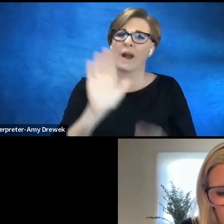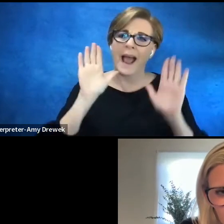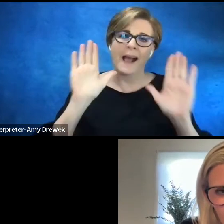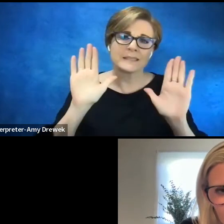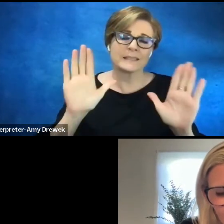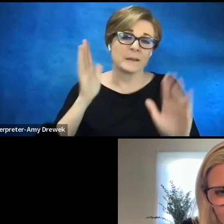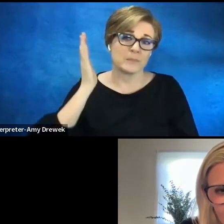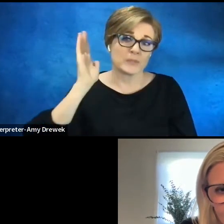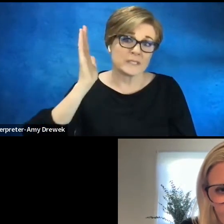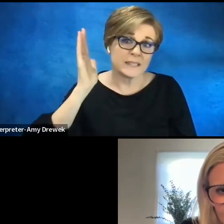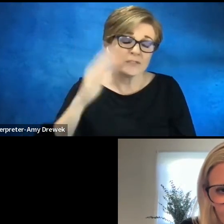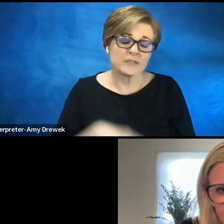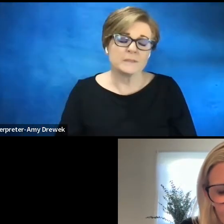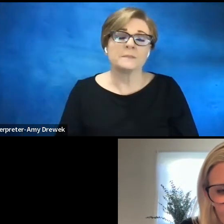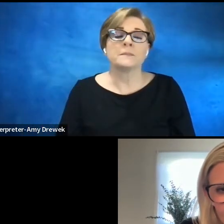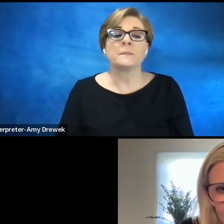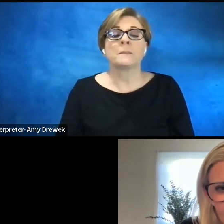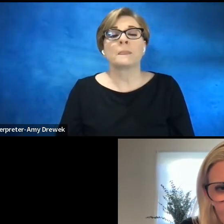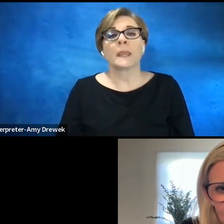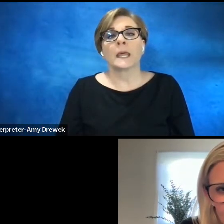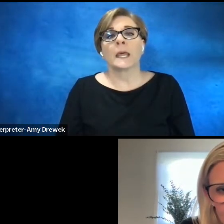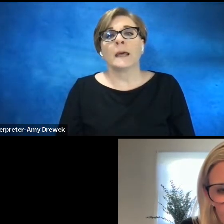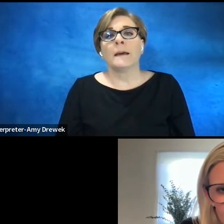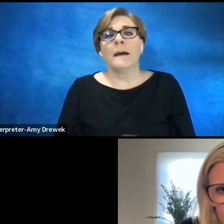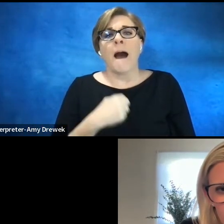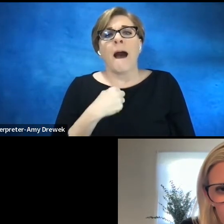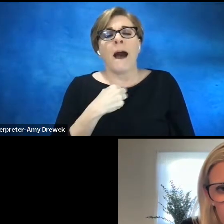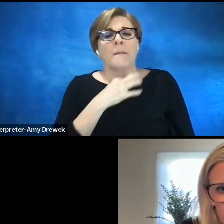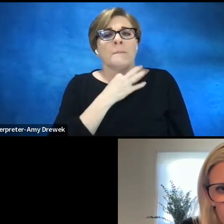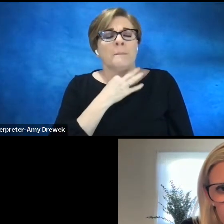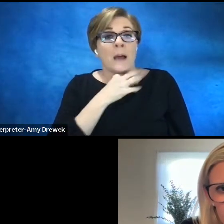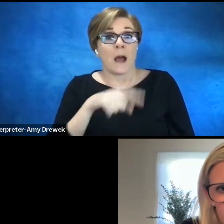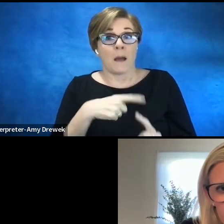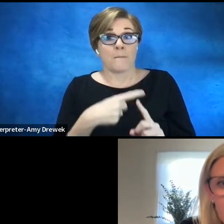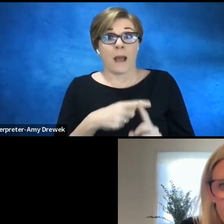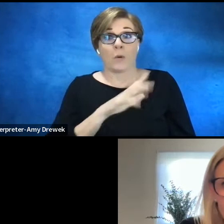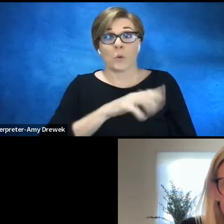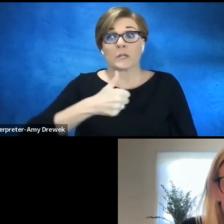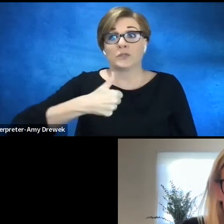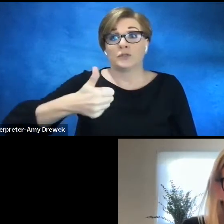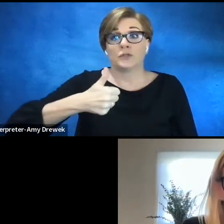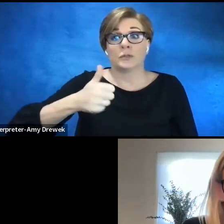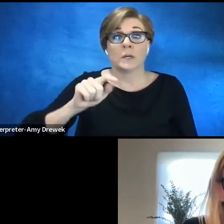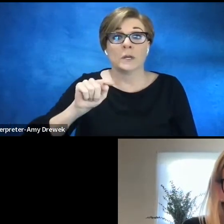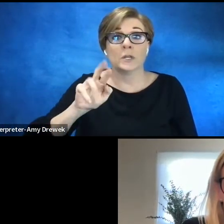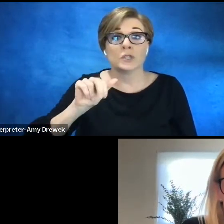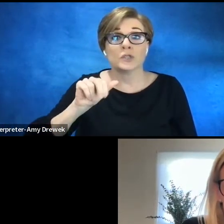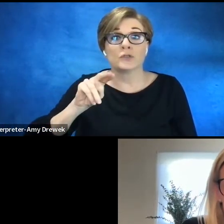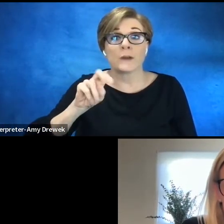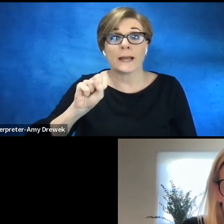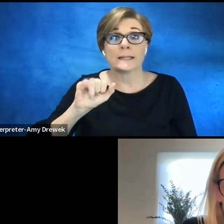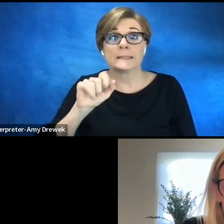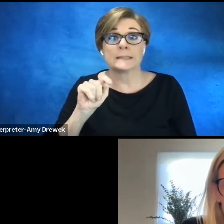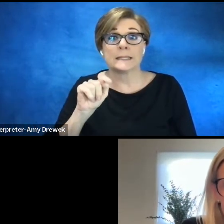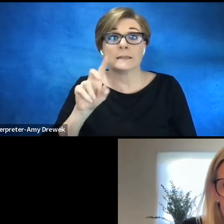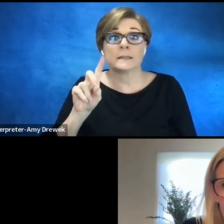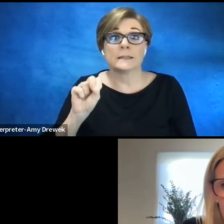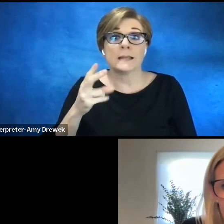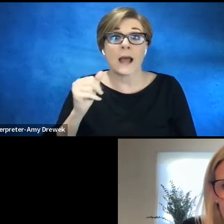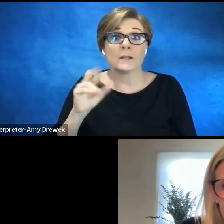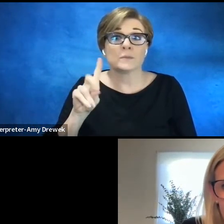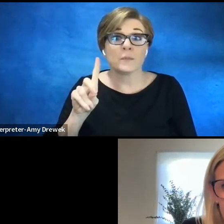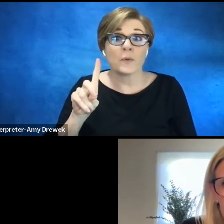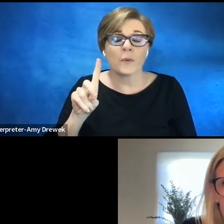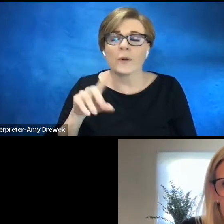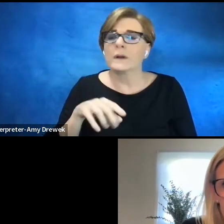really appreciate it. I'm curious about your transit dashboard specifically. I'm wondering if you